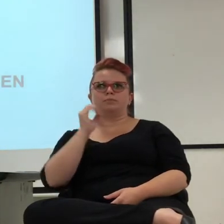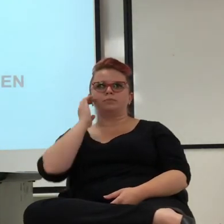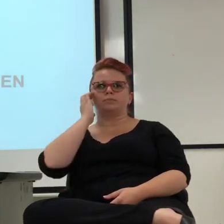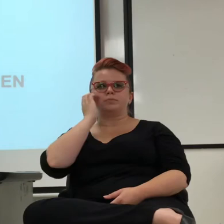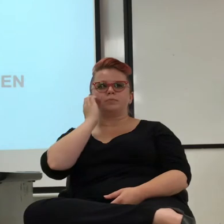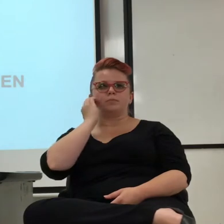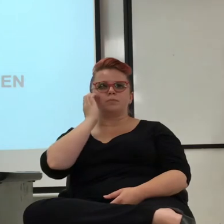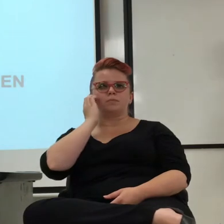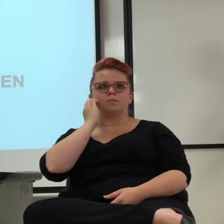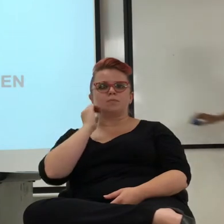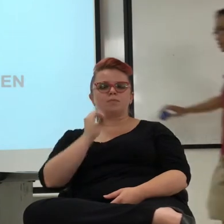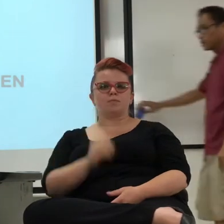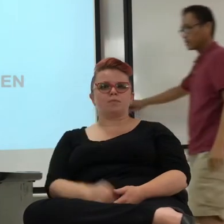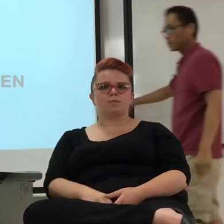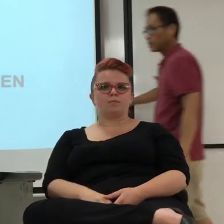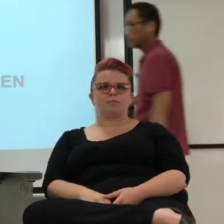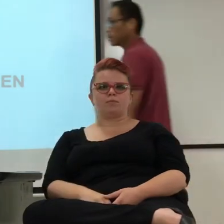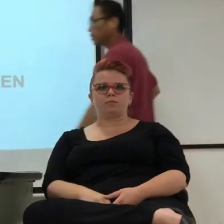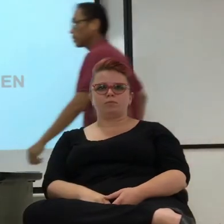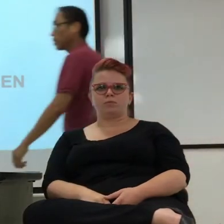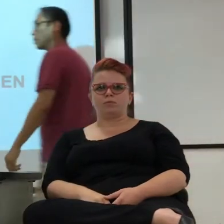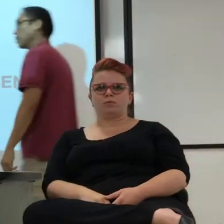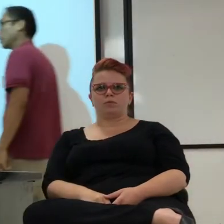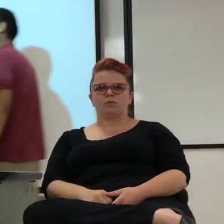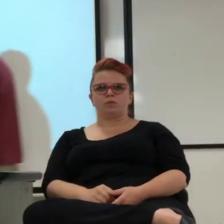Let's talk about that.